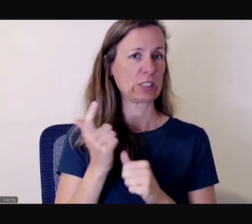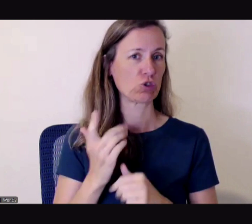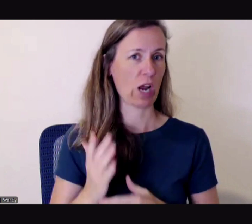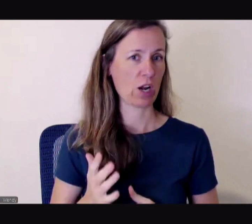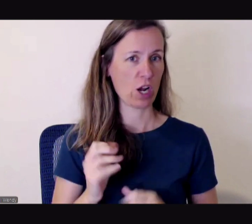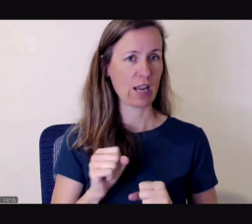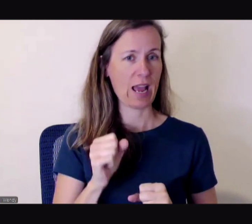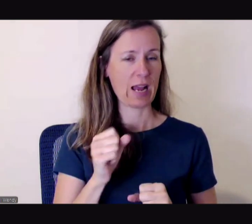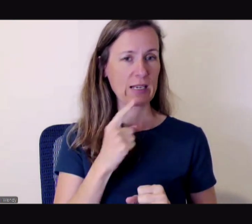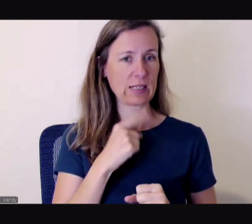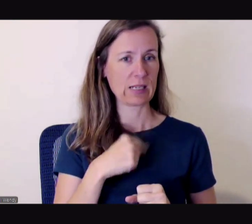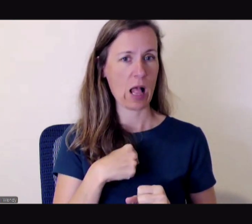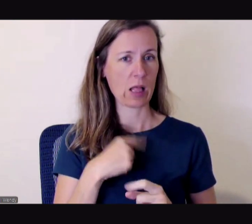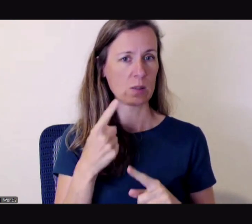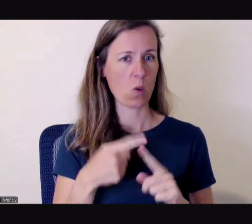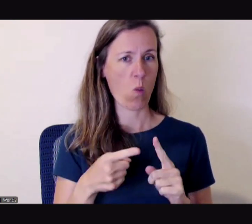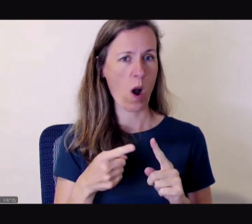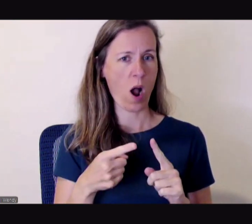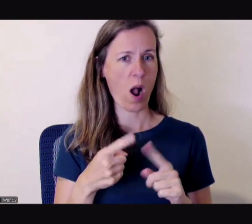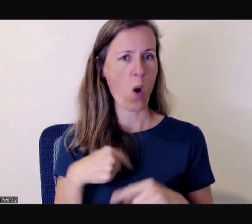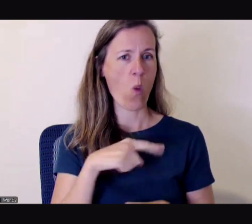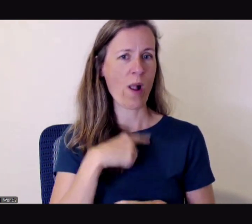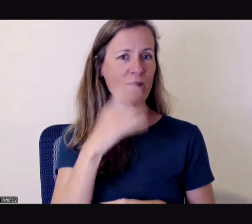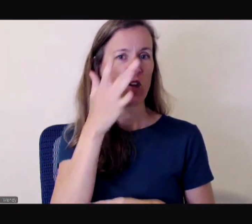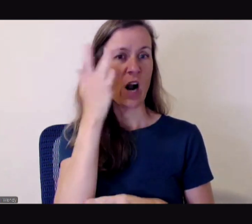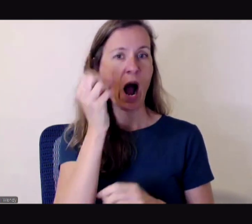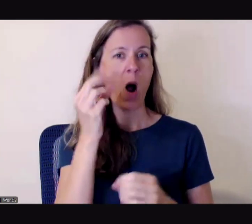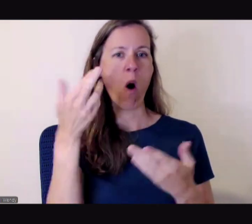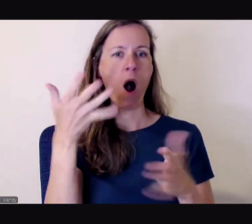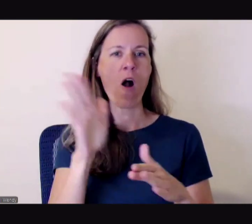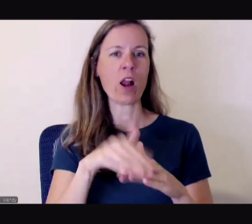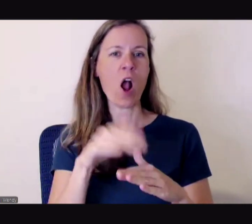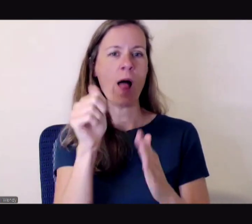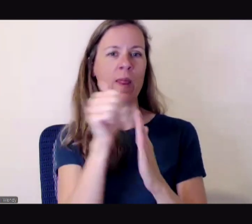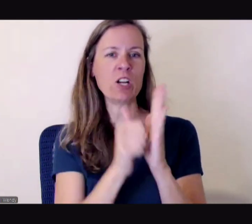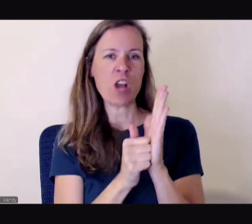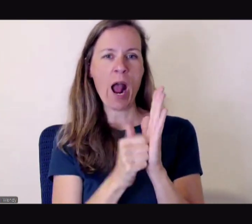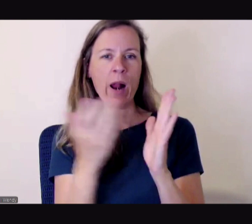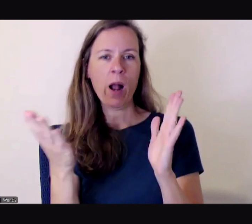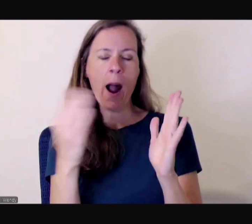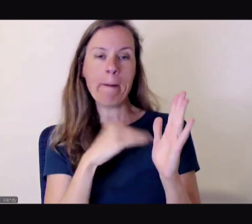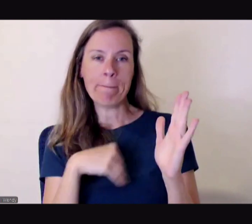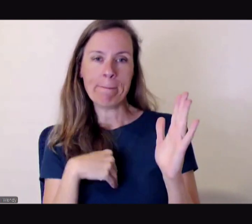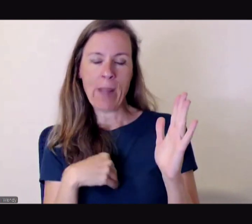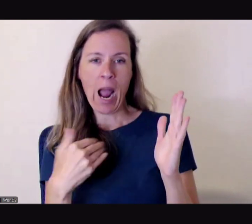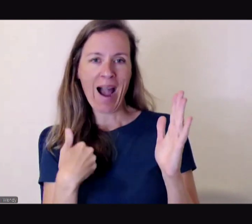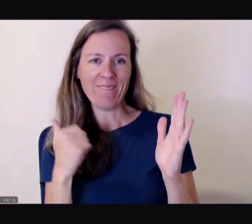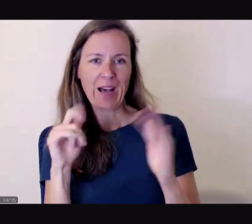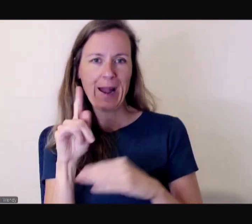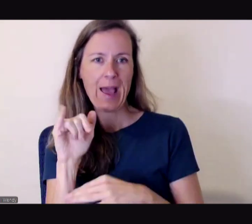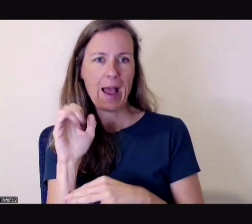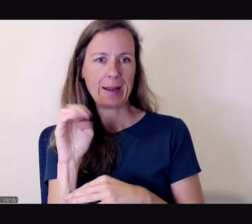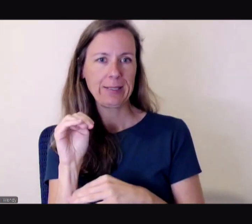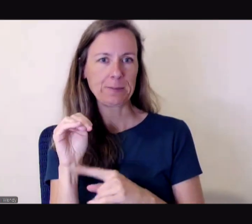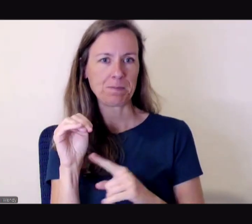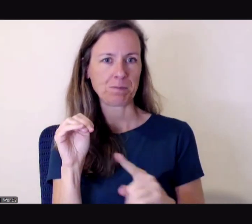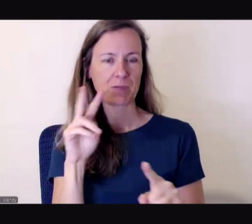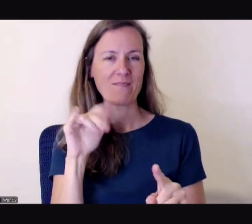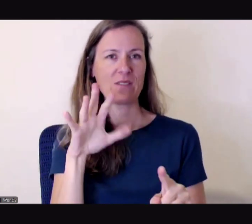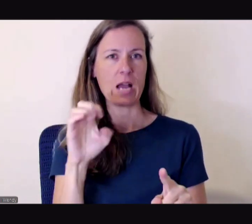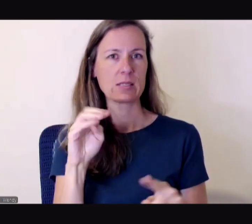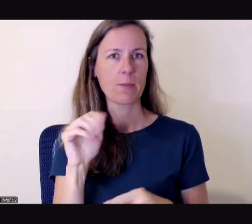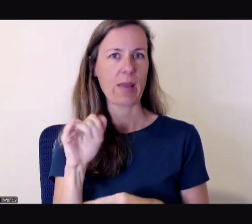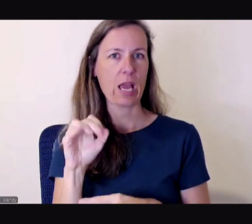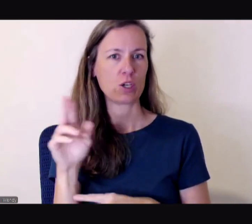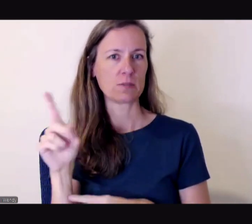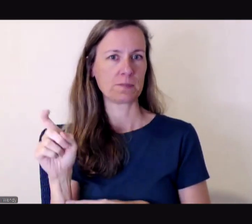what's already on the agenda. Vice Mayor, did you have an item? Just a reminder that the first work session of the term is when we